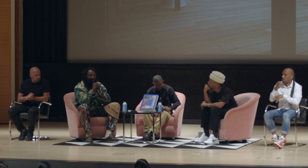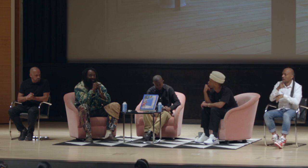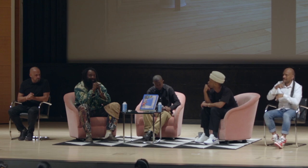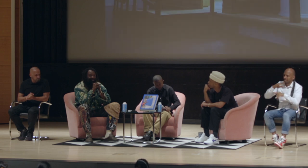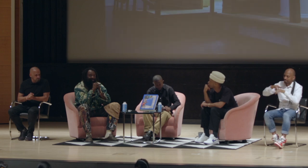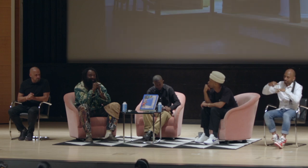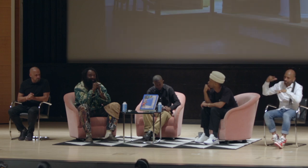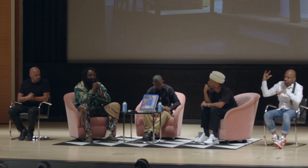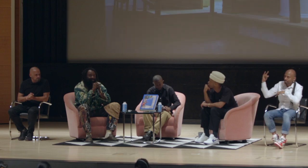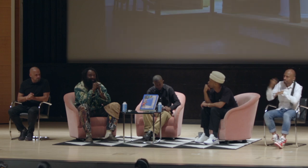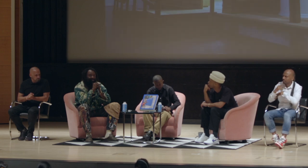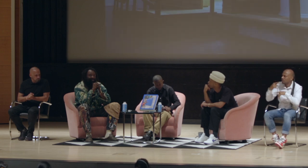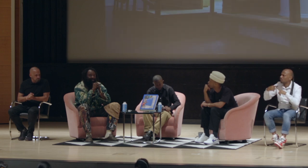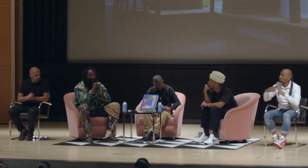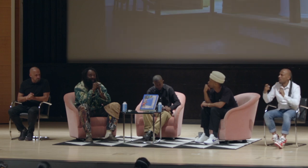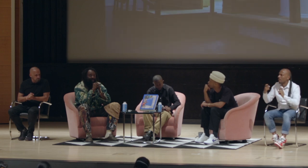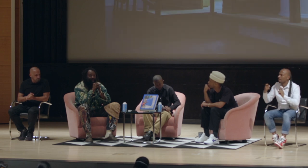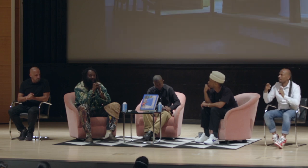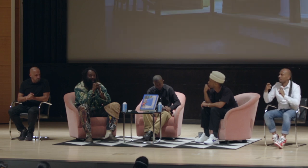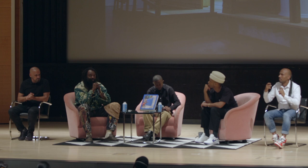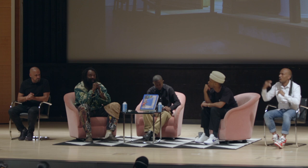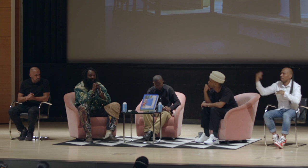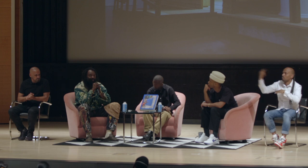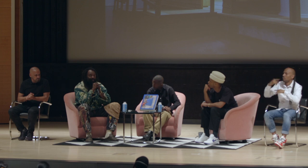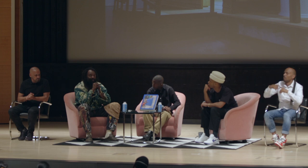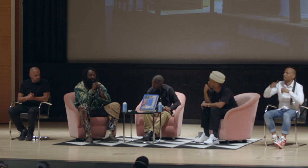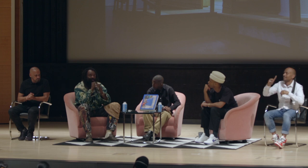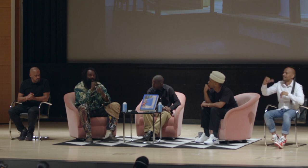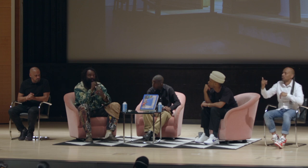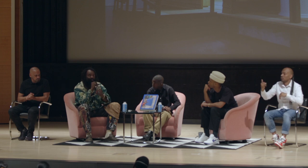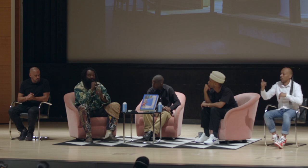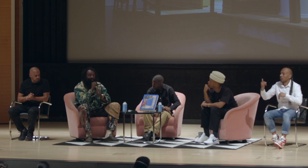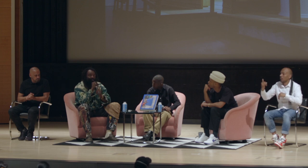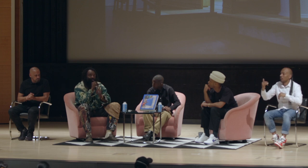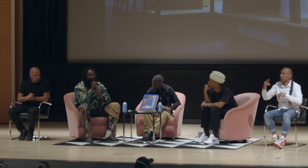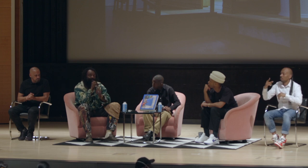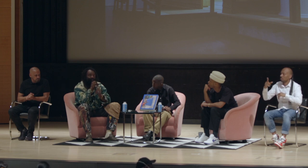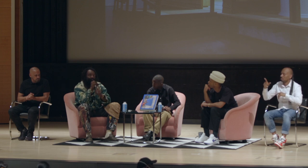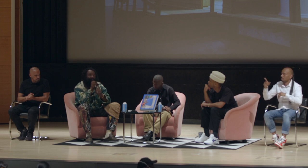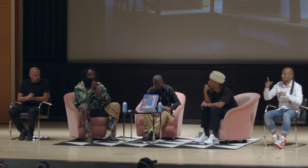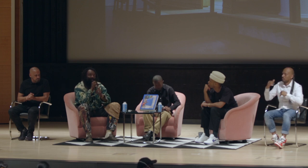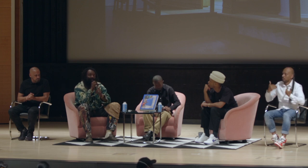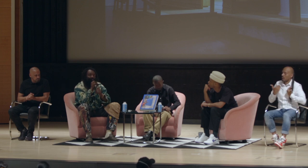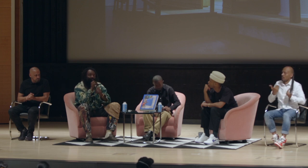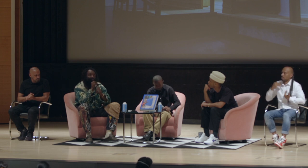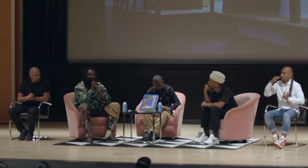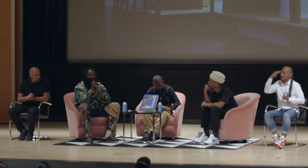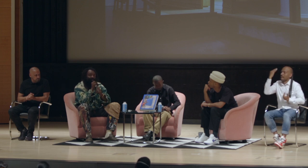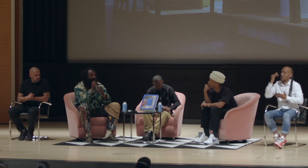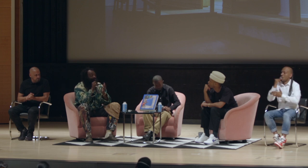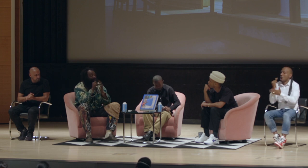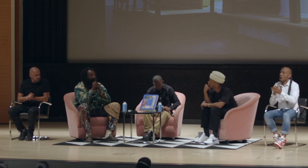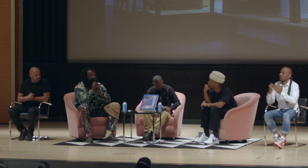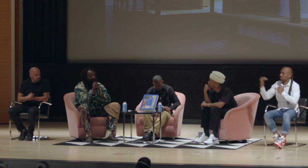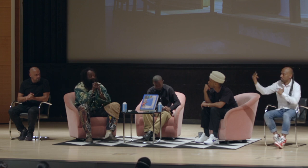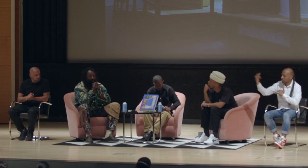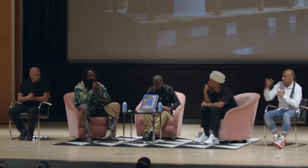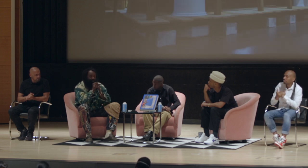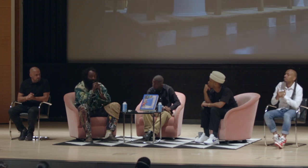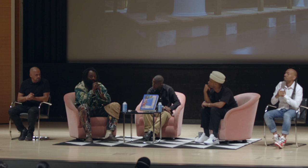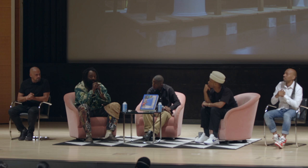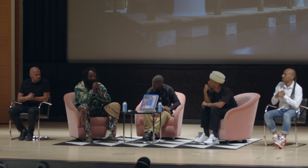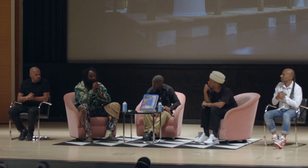he flew in to DJ a young black female's art show, Candace Williams, and he DJ'd her